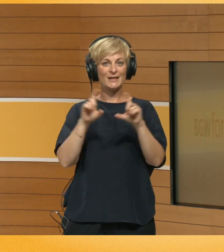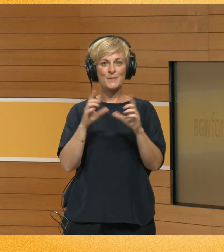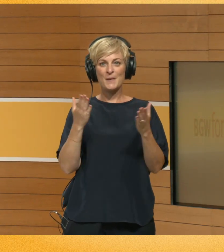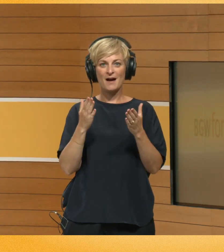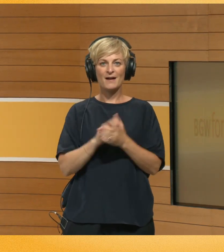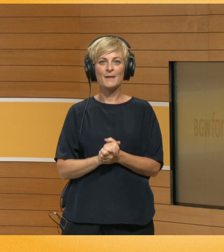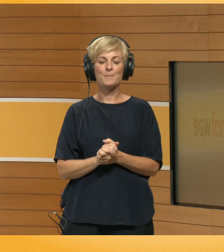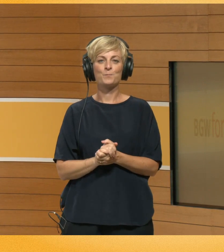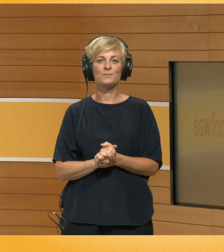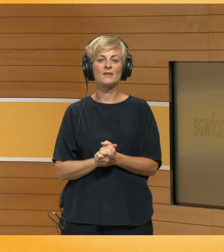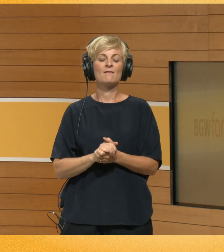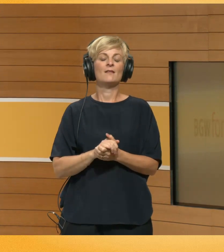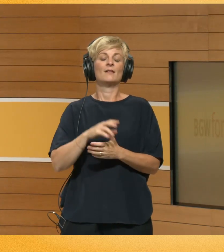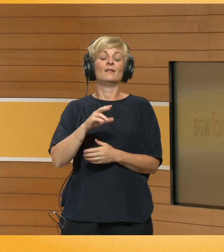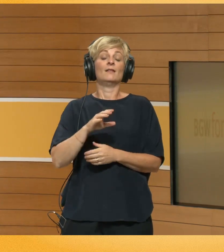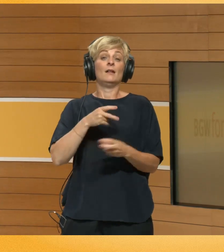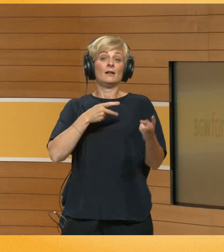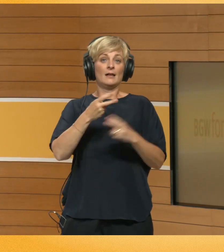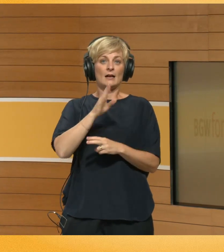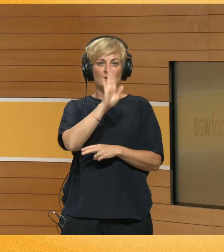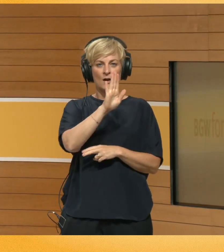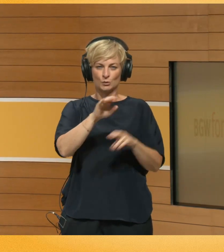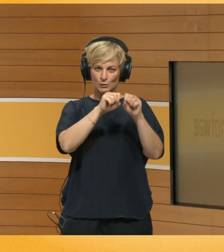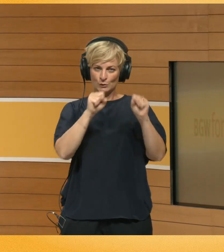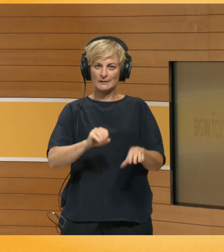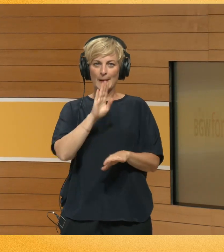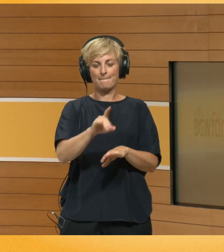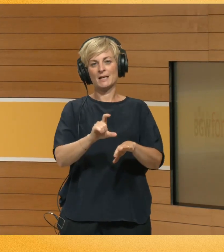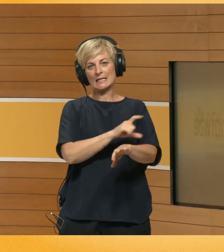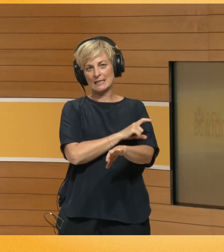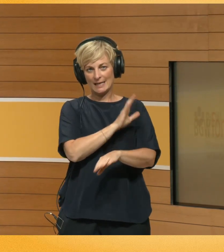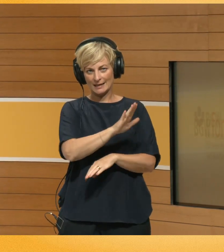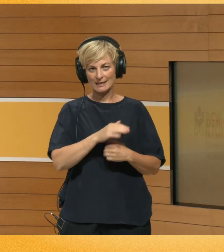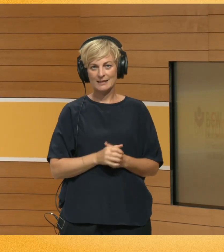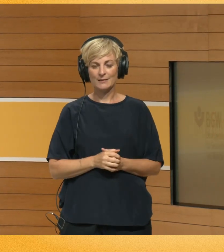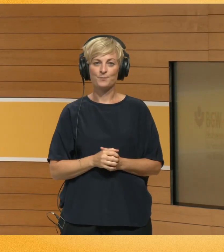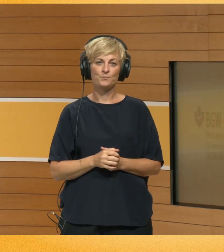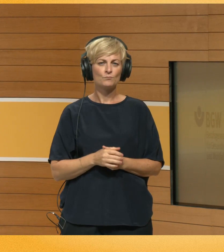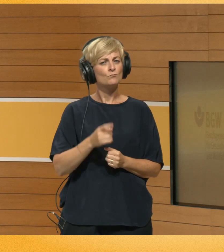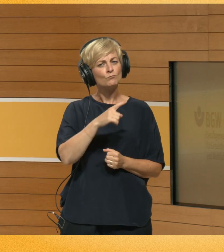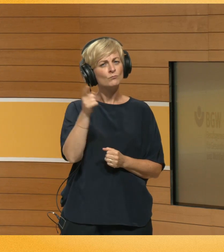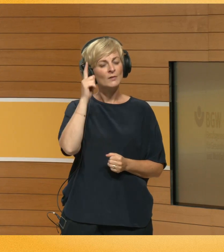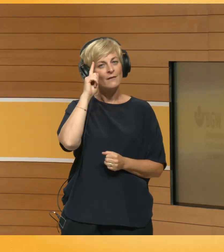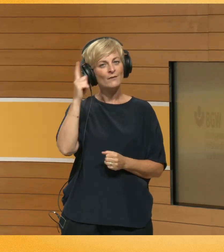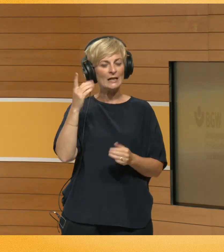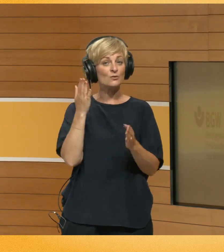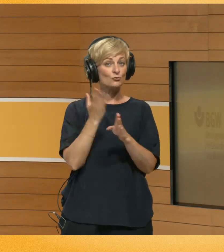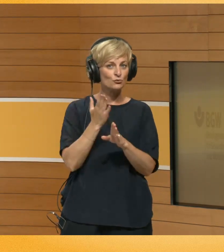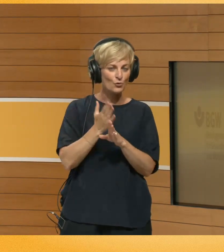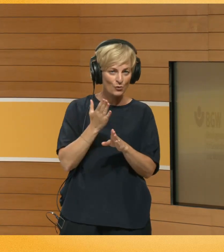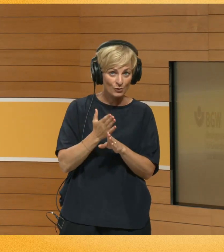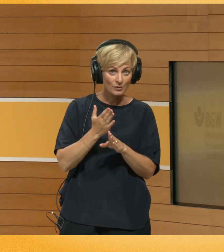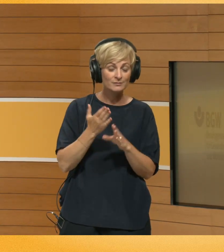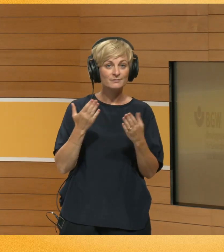system. So I think everyone knows by now the COVID pandemic has been quoted by many as one of